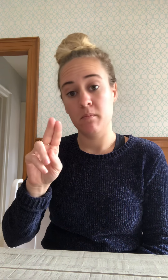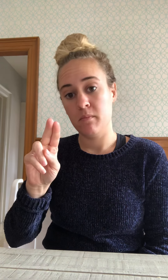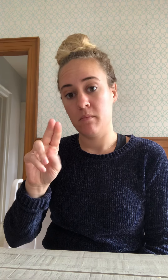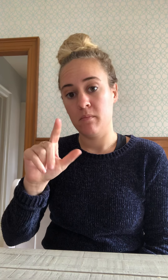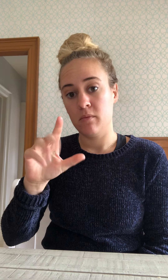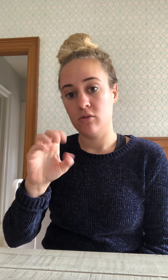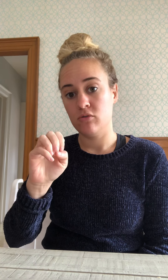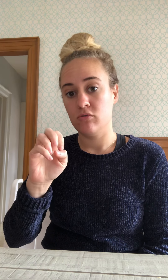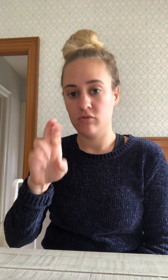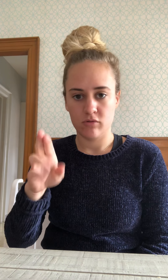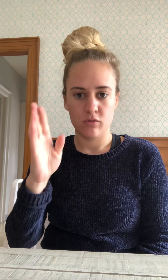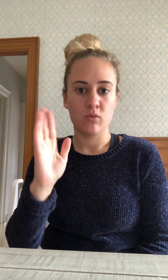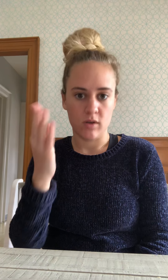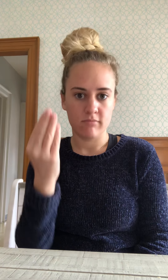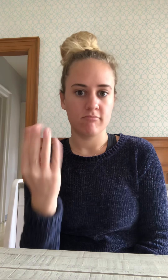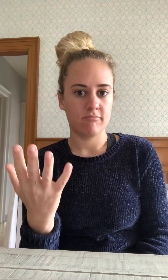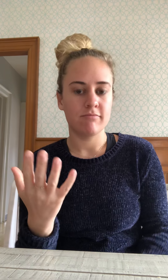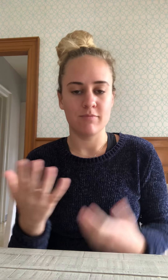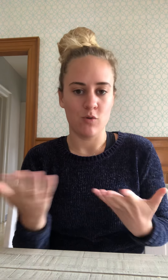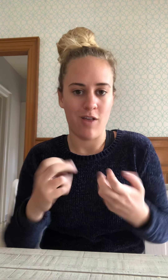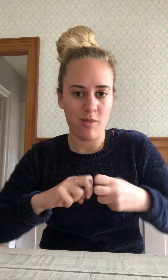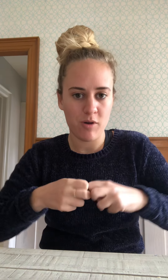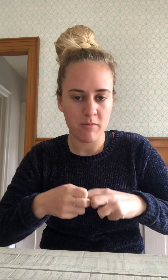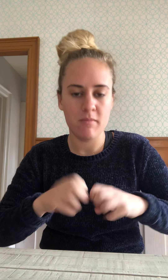need to deepen the frenal notch.